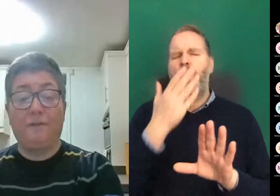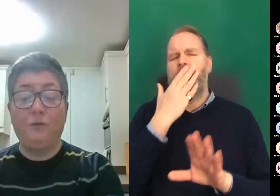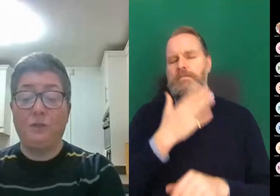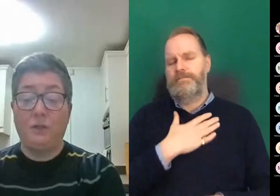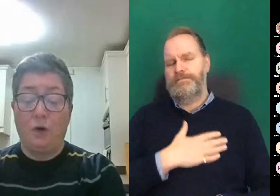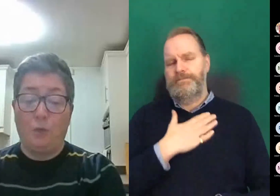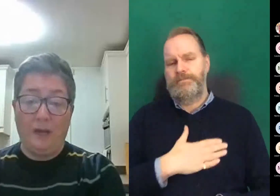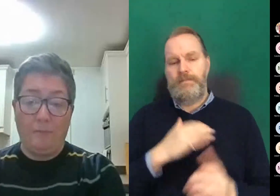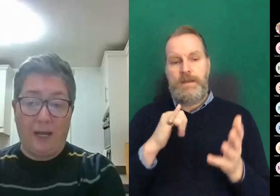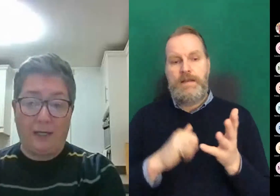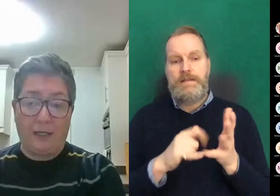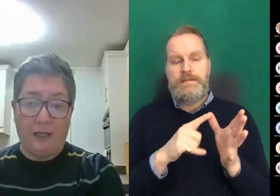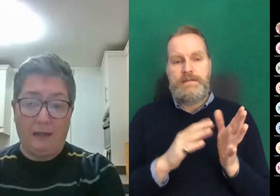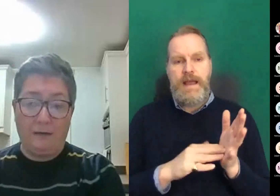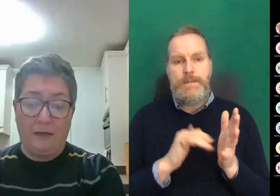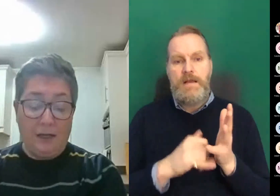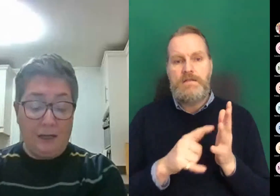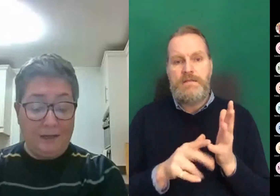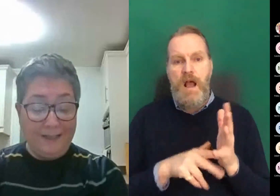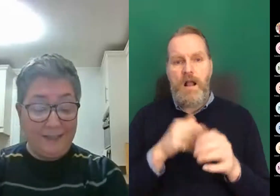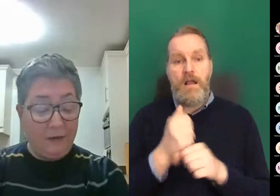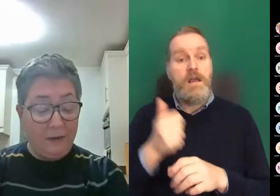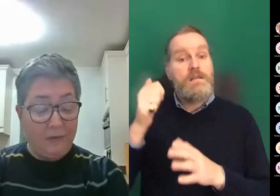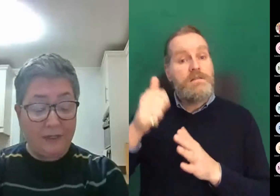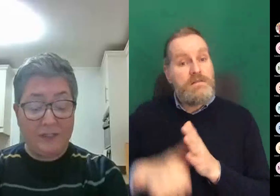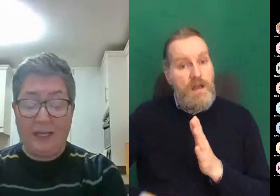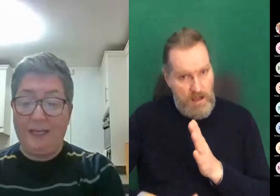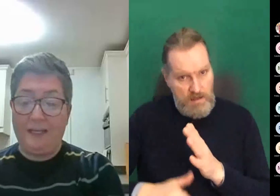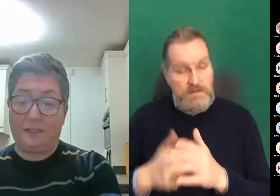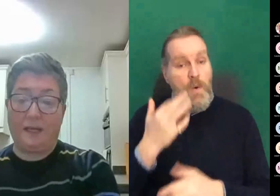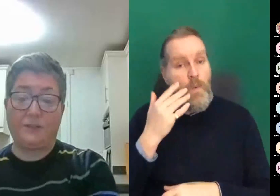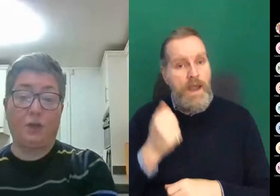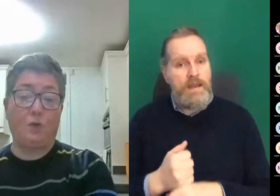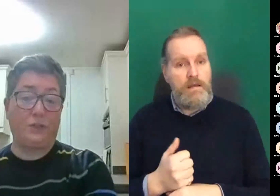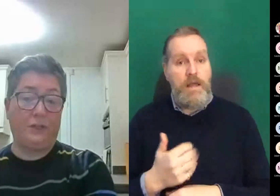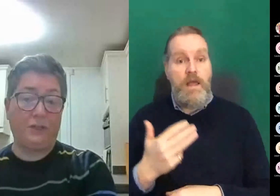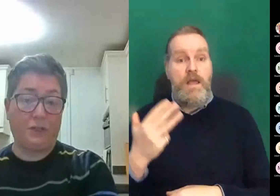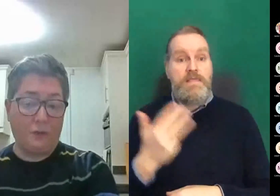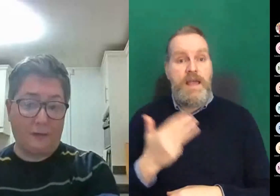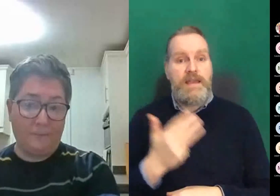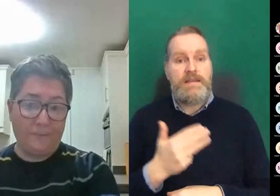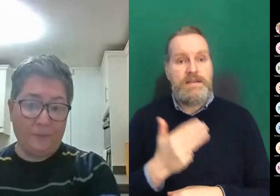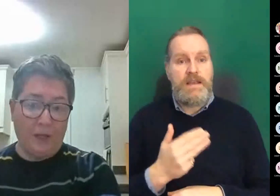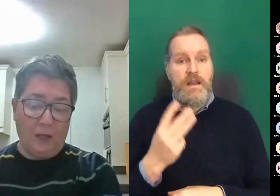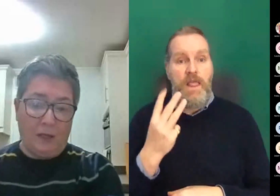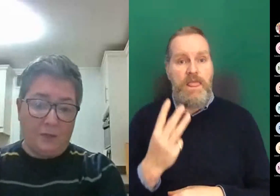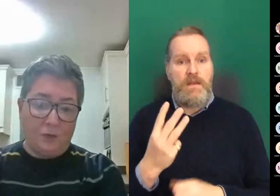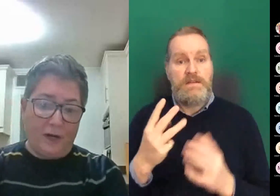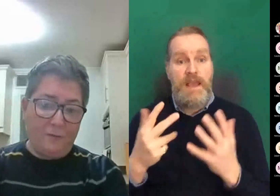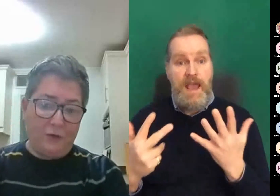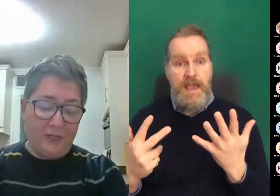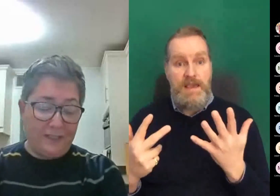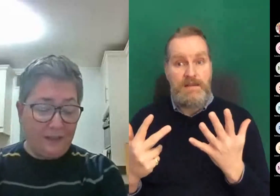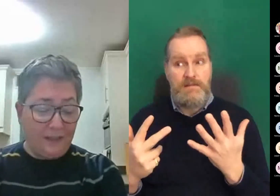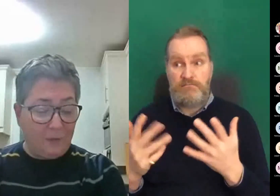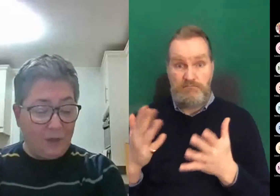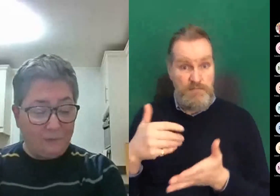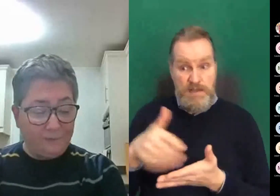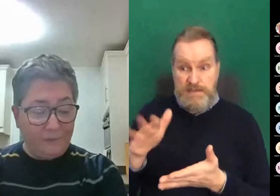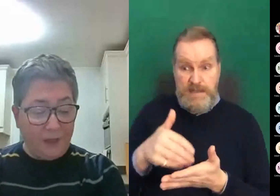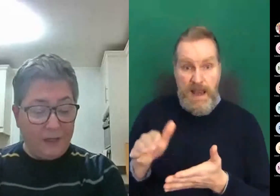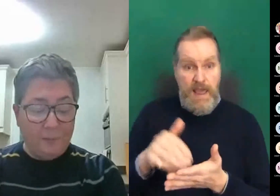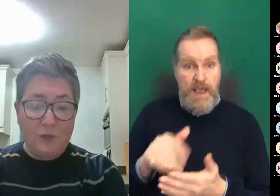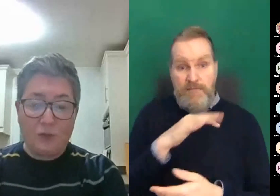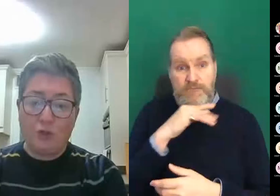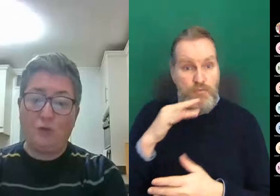Samsung was actually founded way back in 1938 as a grocery store. So why am I raising